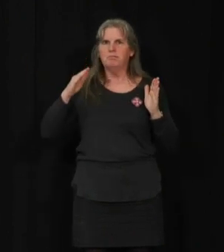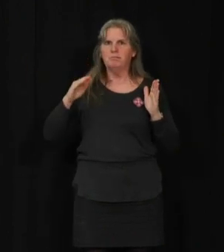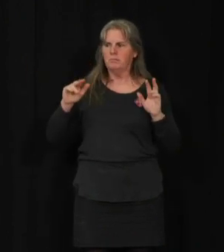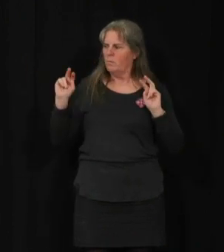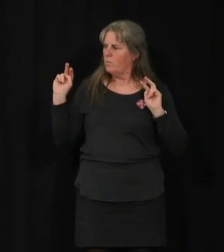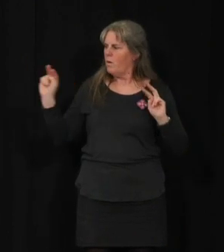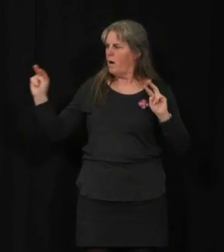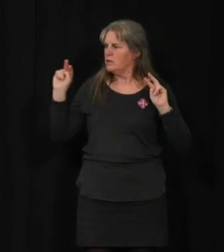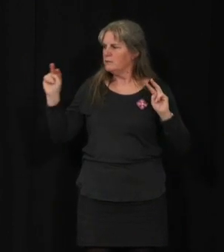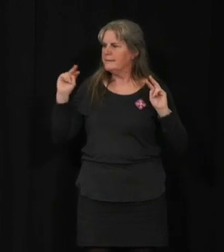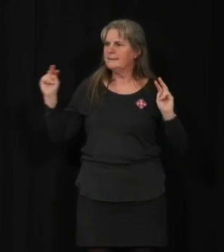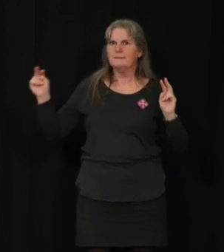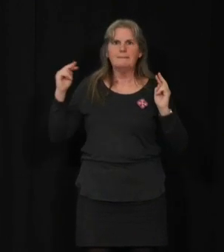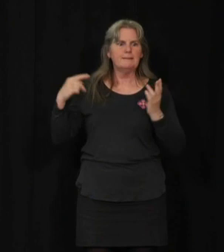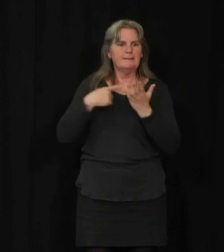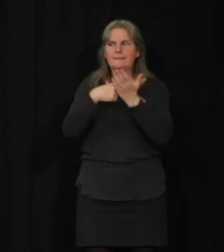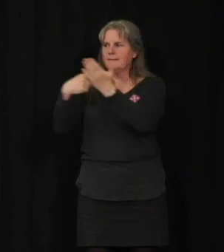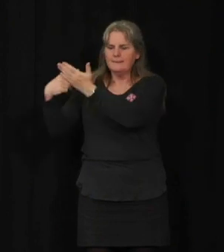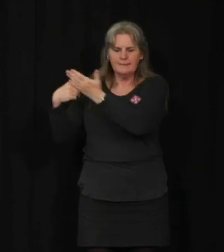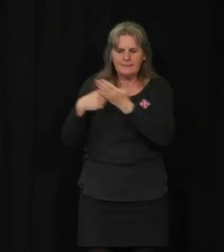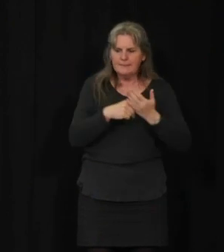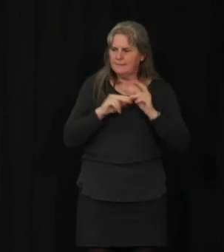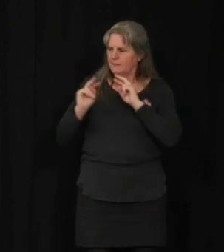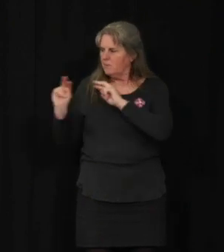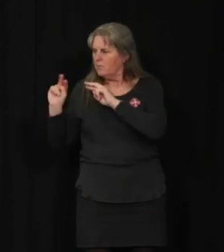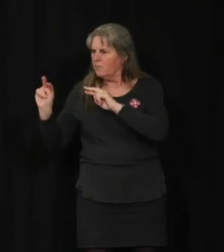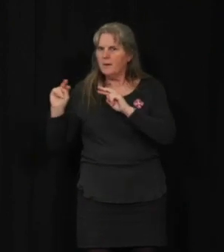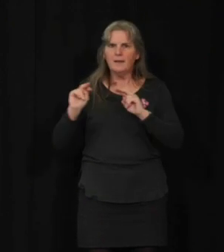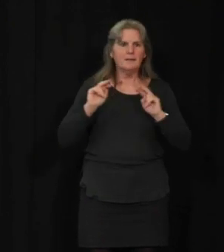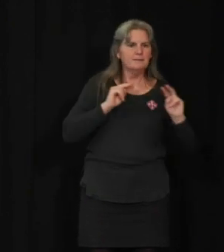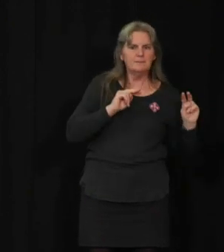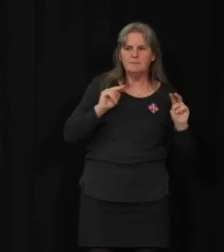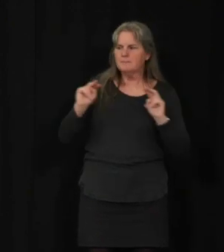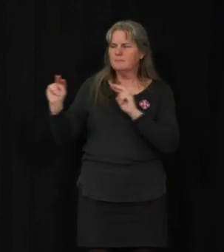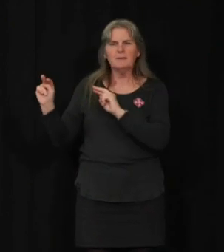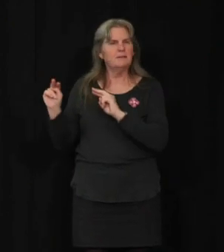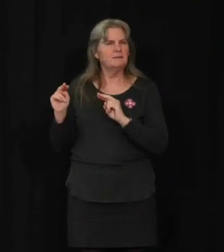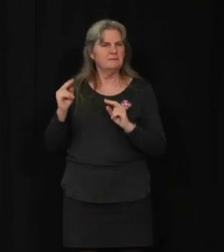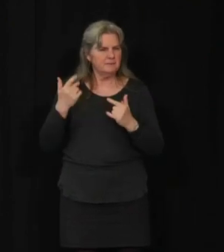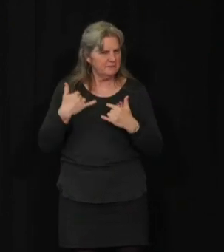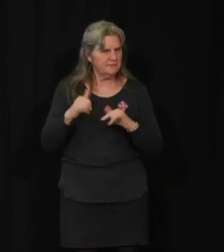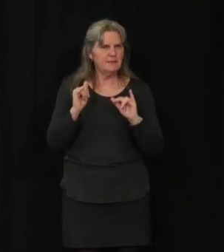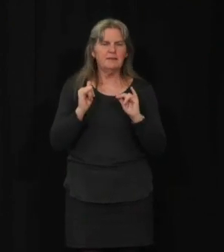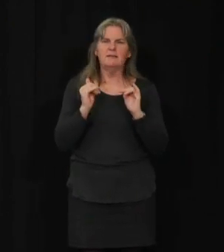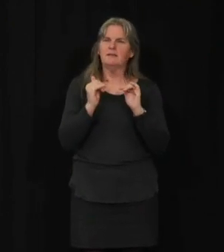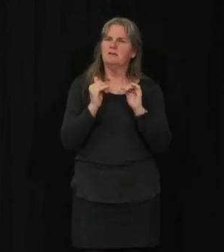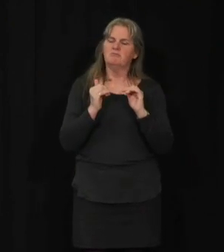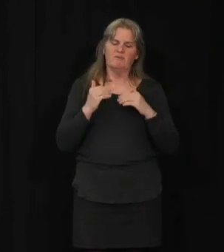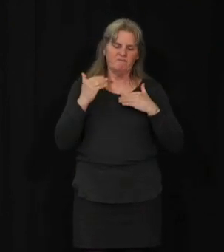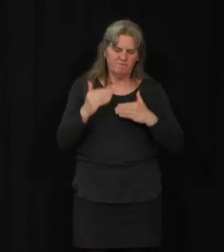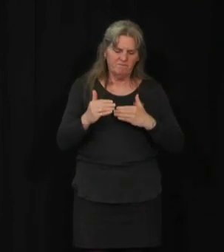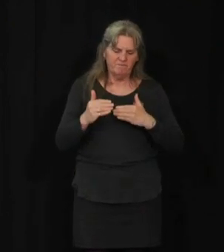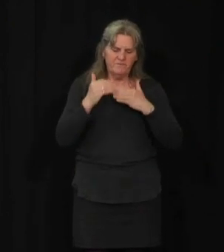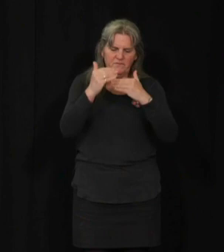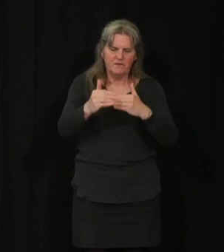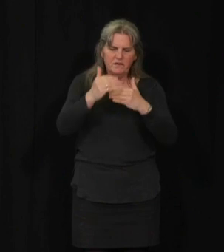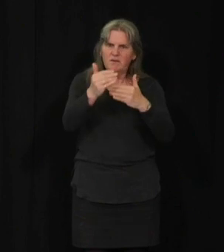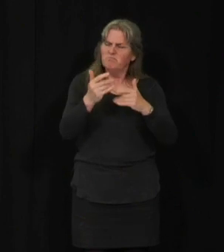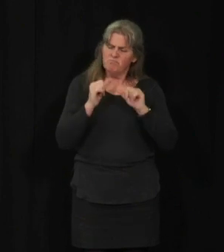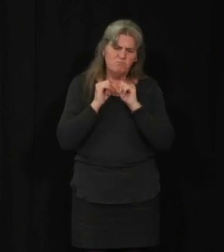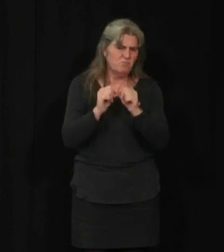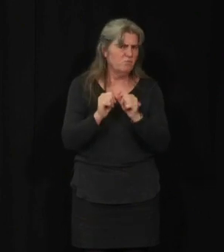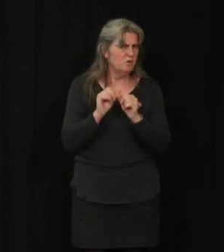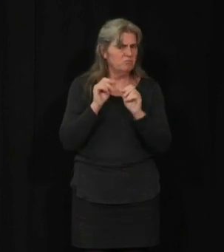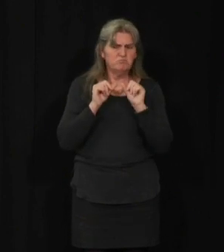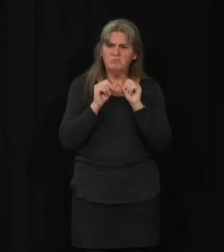until the moving between our current phase into phase 1 and then into phase 2 and subsequent phases.